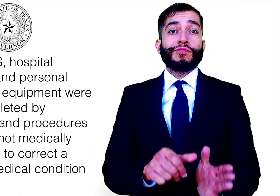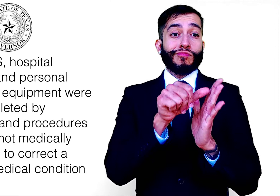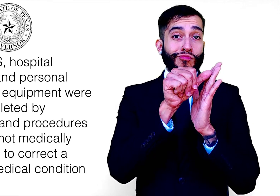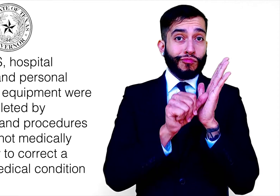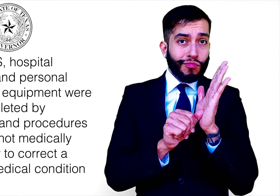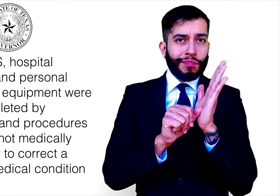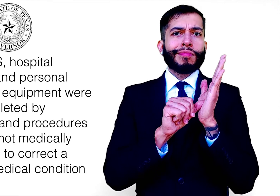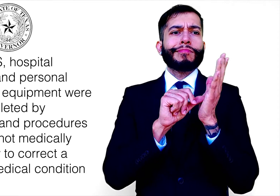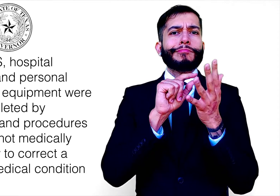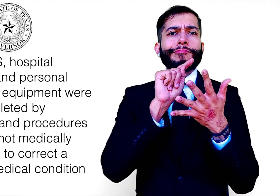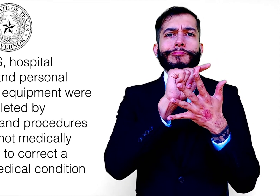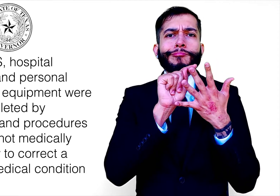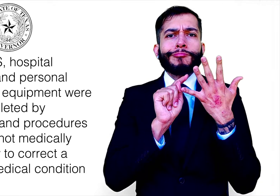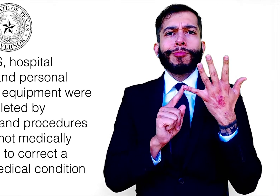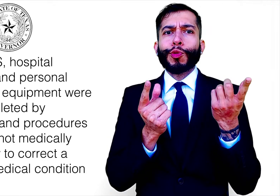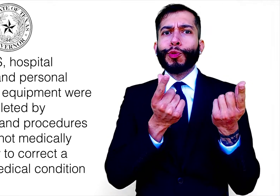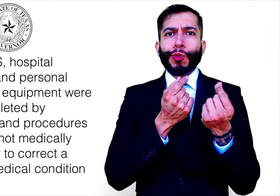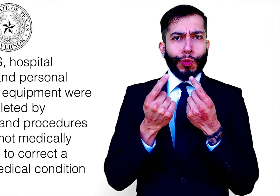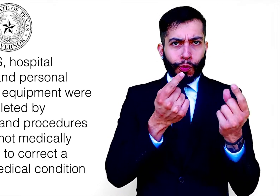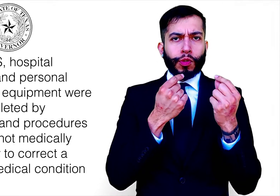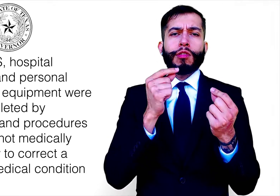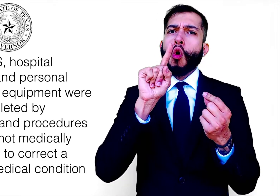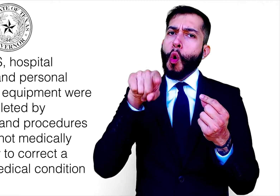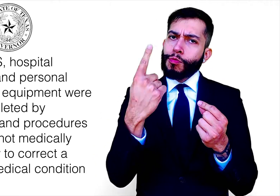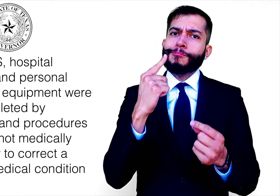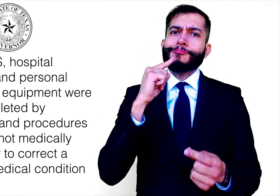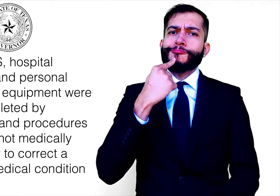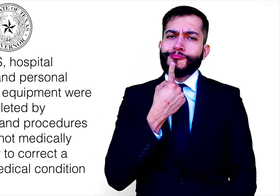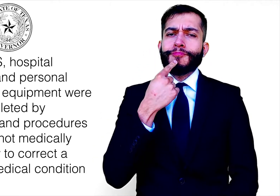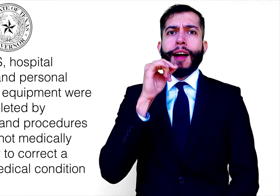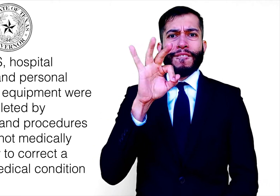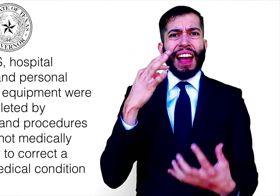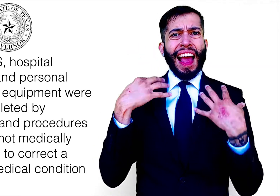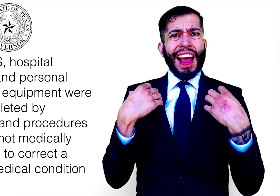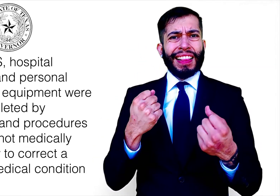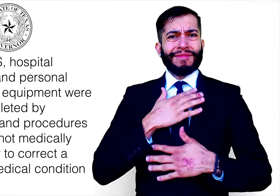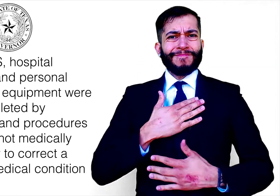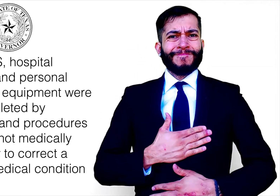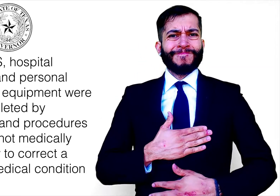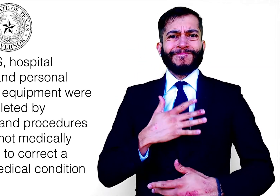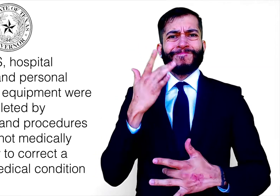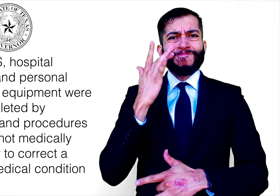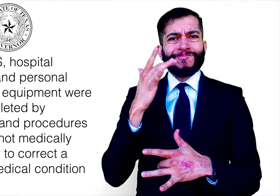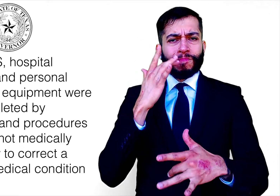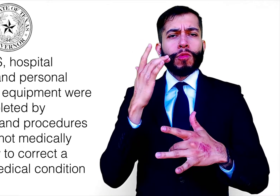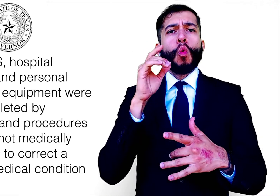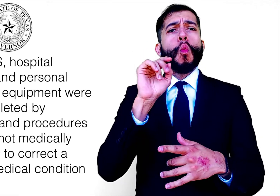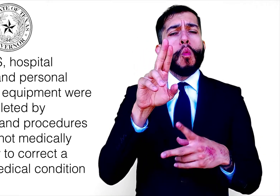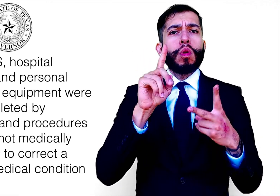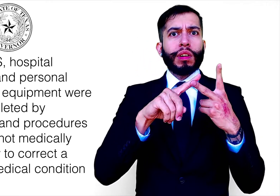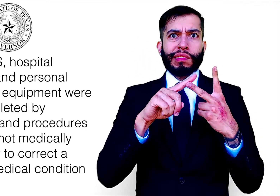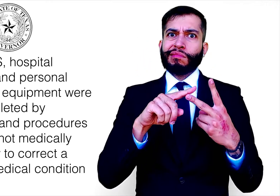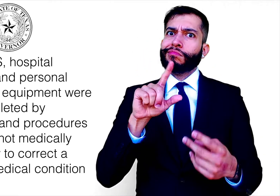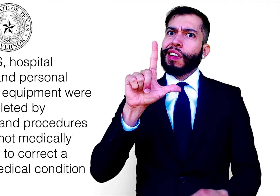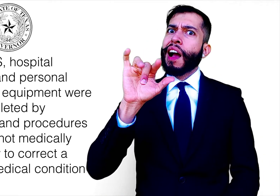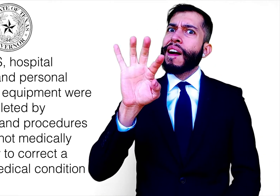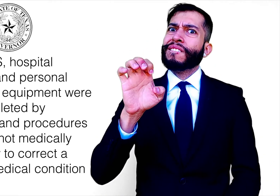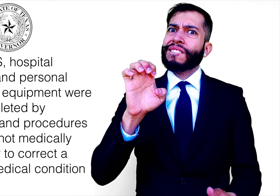and whereas hospital capacity and personal protective equipment were being depleted by surgeries